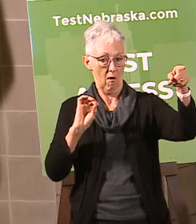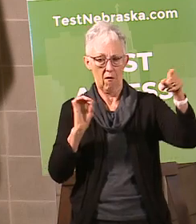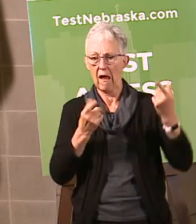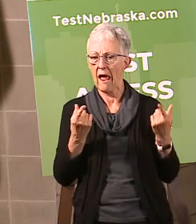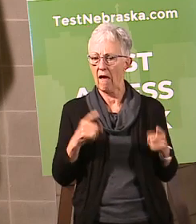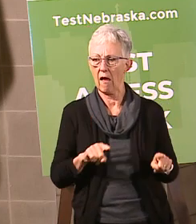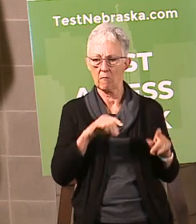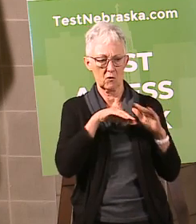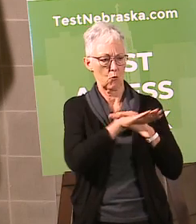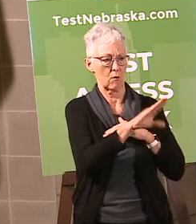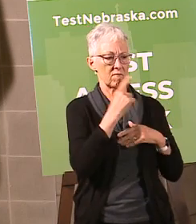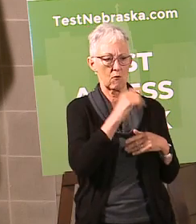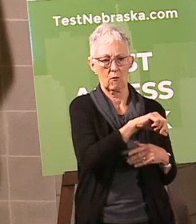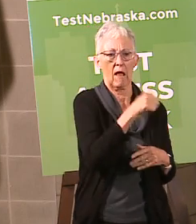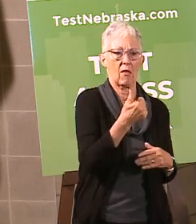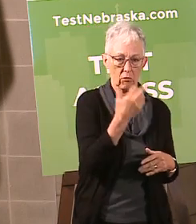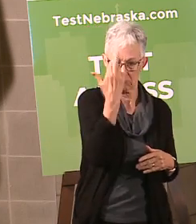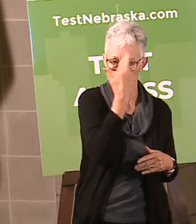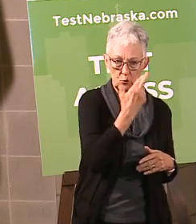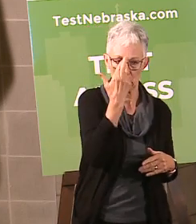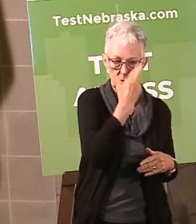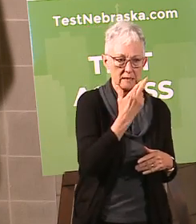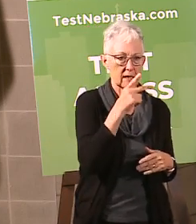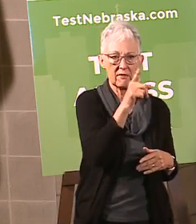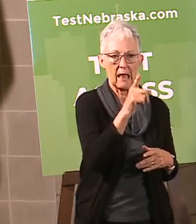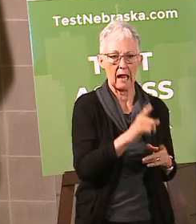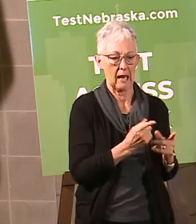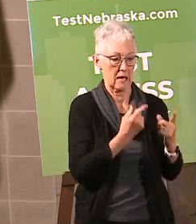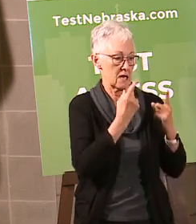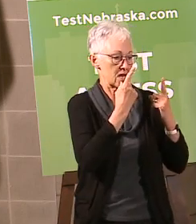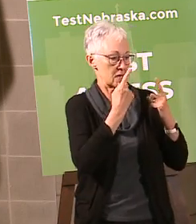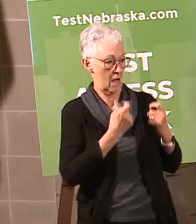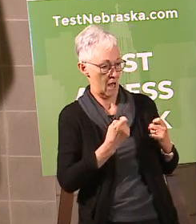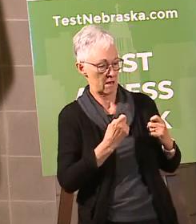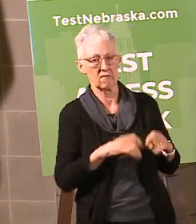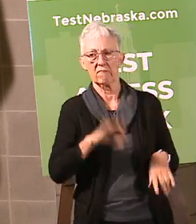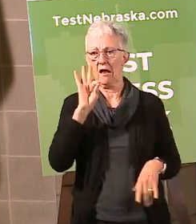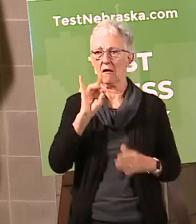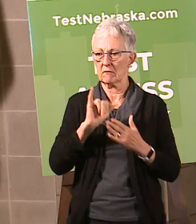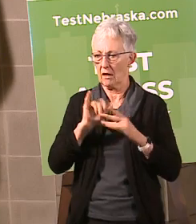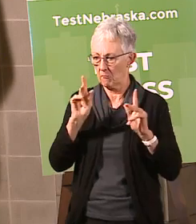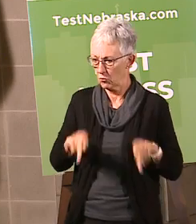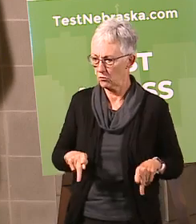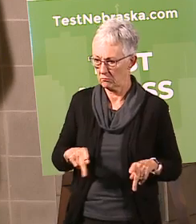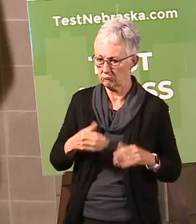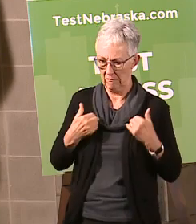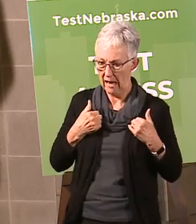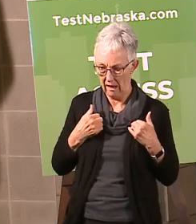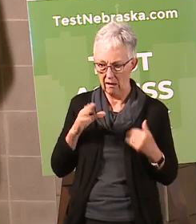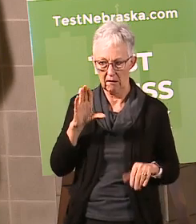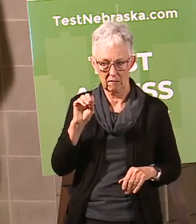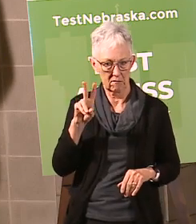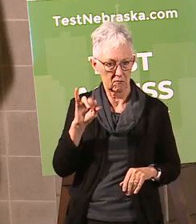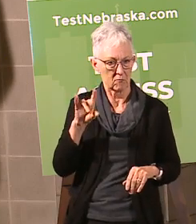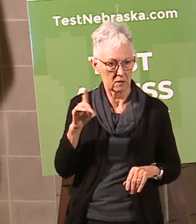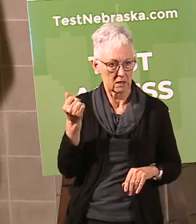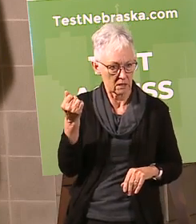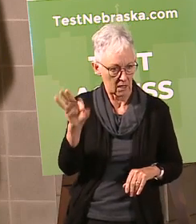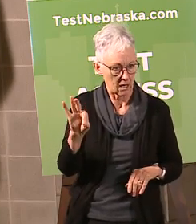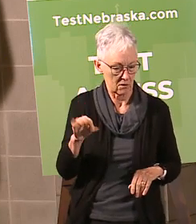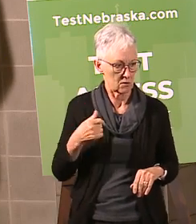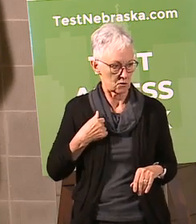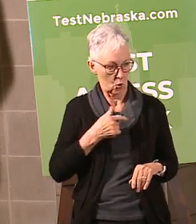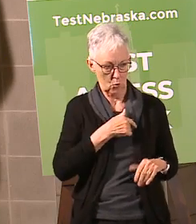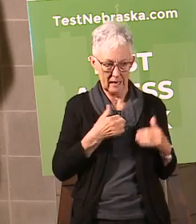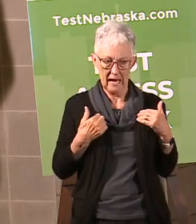and got tested as part of the whole program there, and that's when we determined that they were positive. And so we've got a plan in place to be able to go through and look at the people